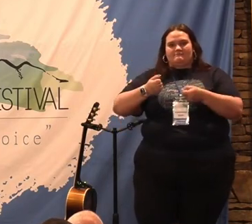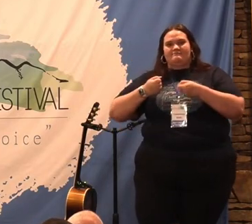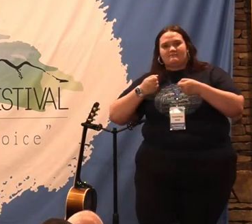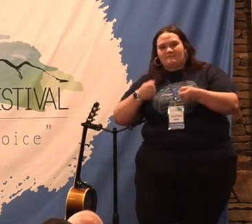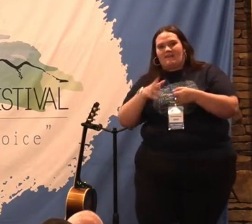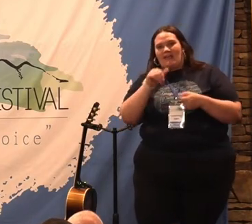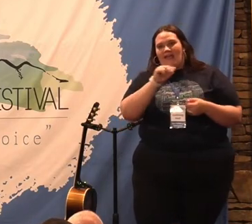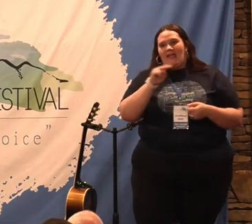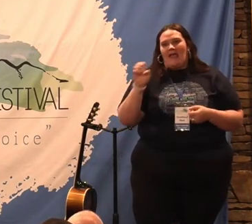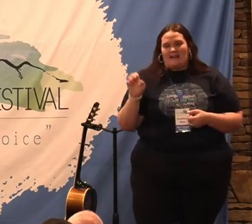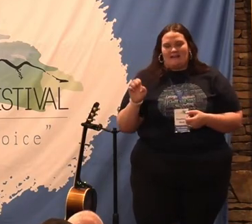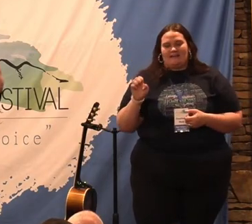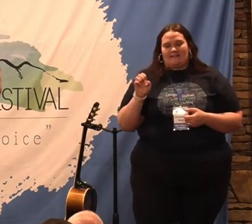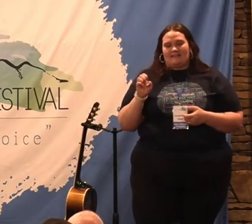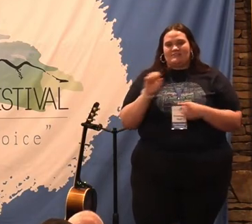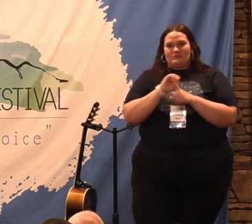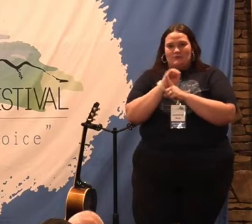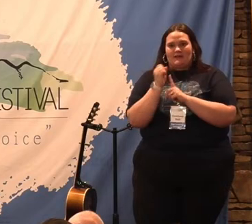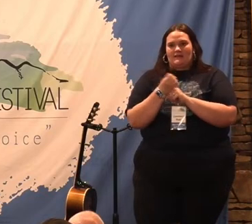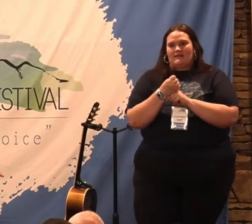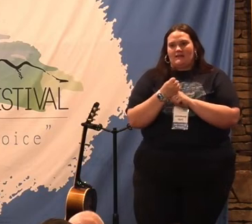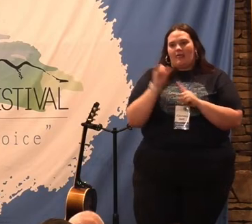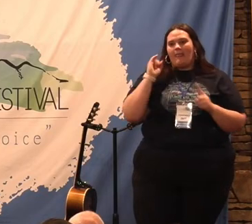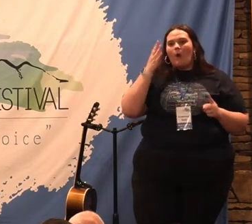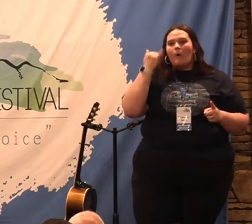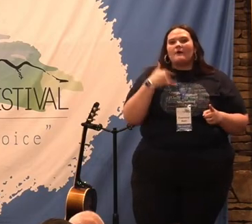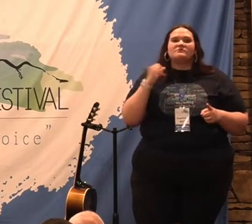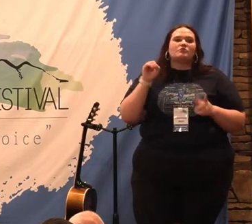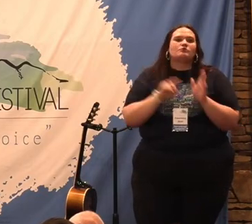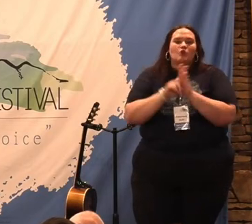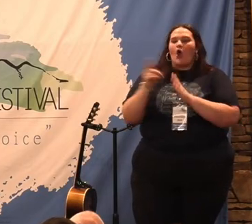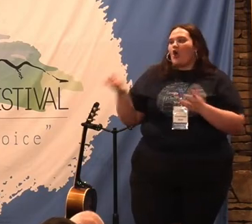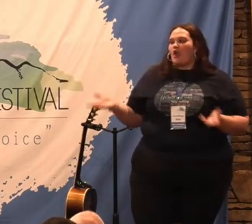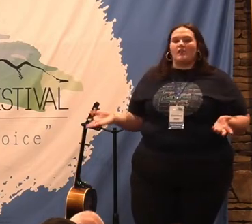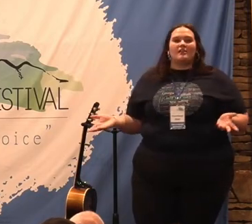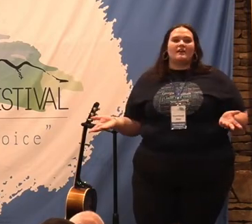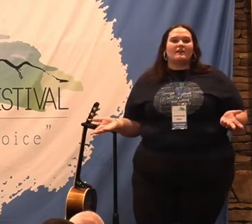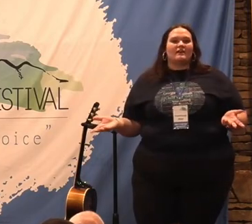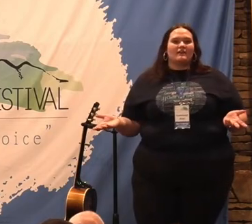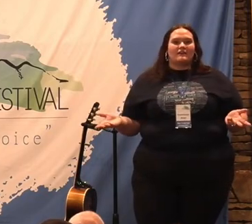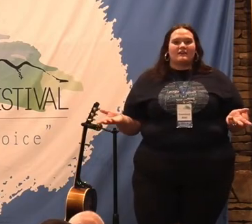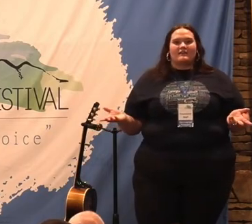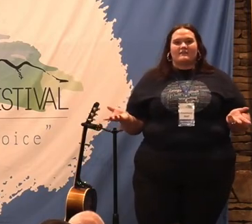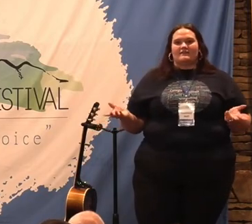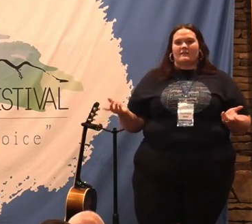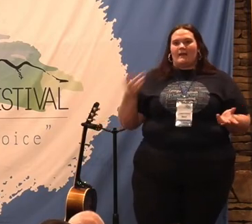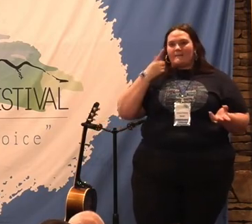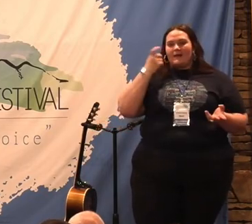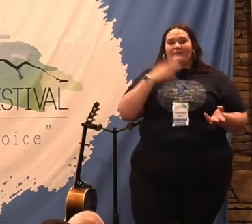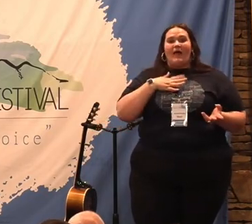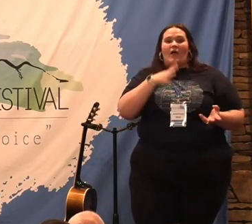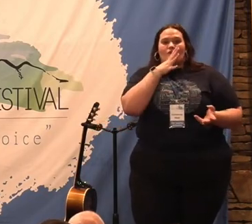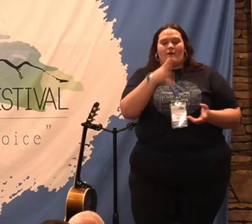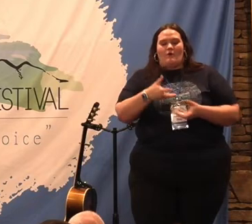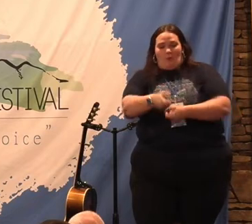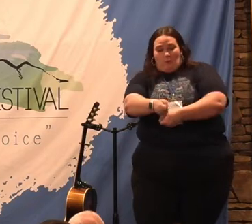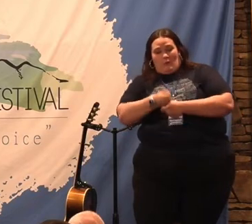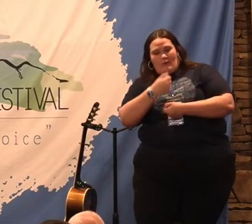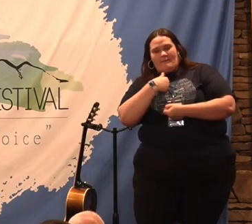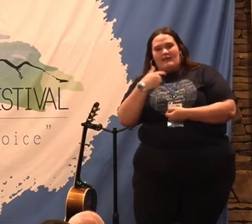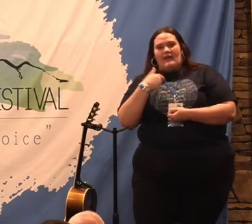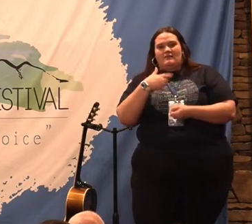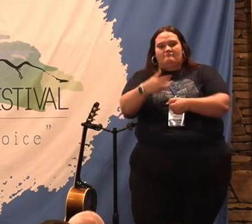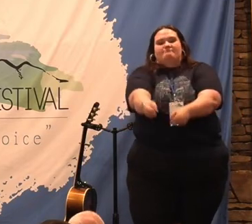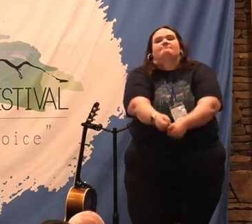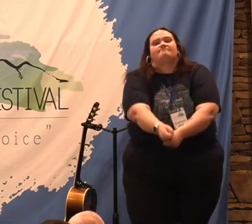on. That's why I'm as tall as I am today. I gained a couple inches in that epic struggle, and the grandma gives